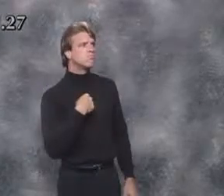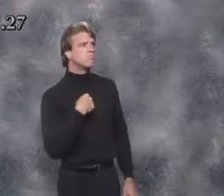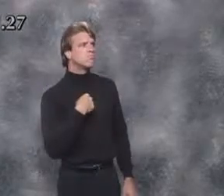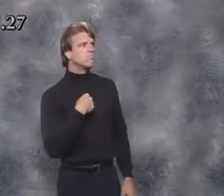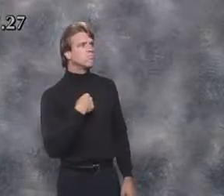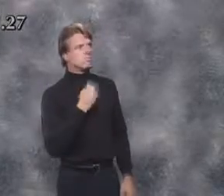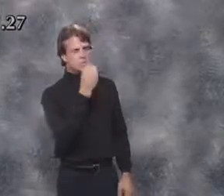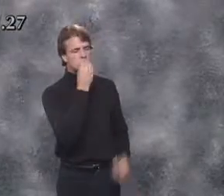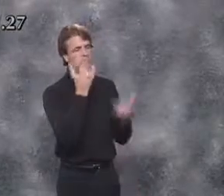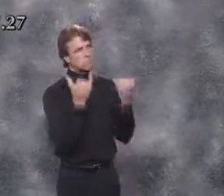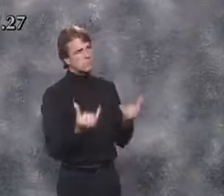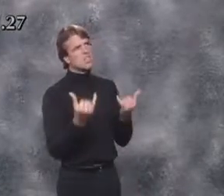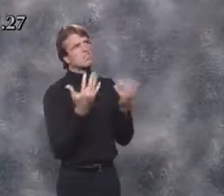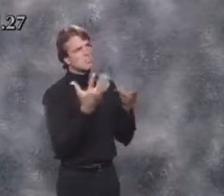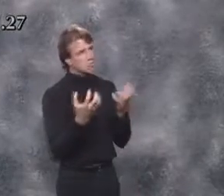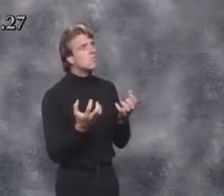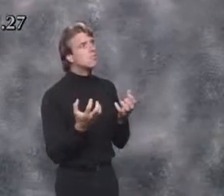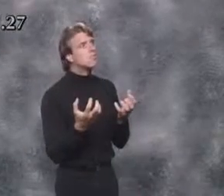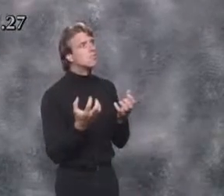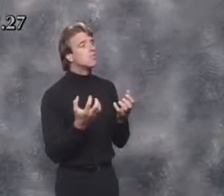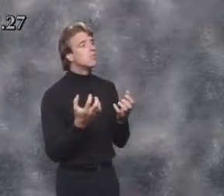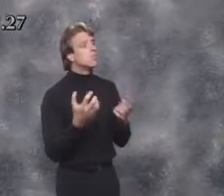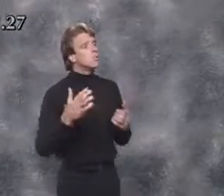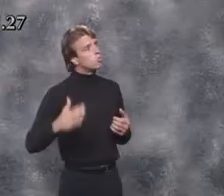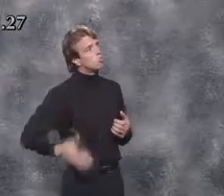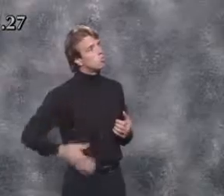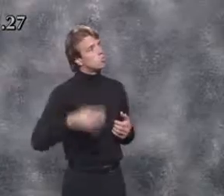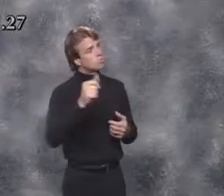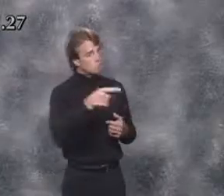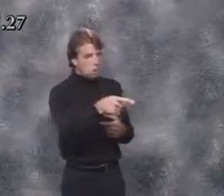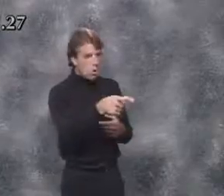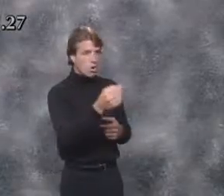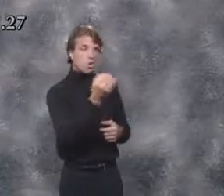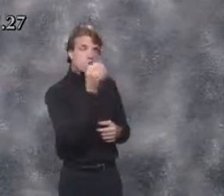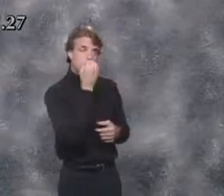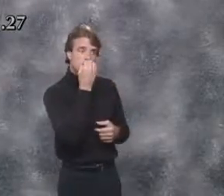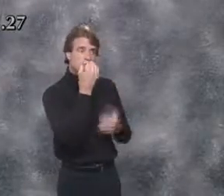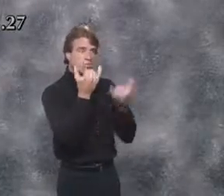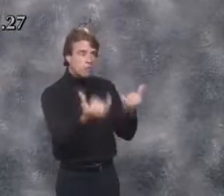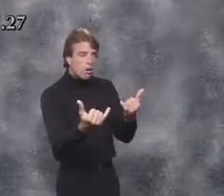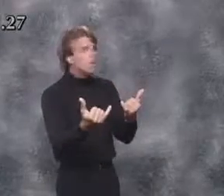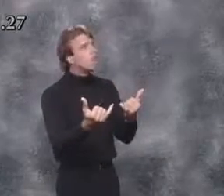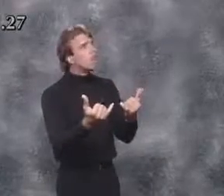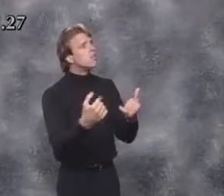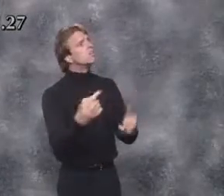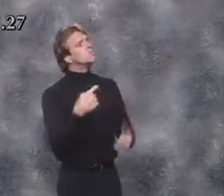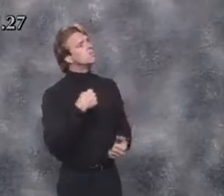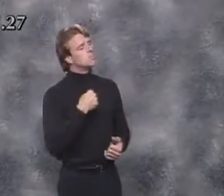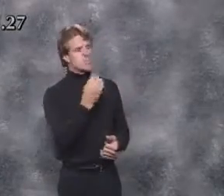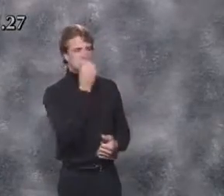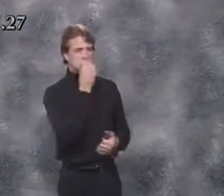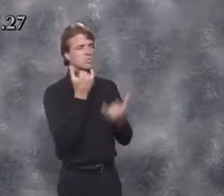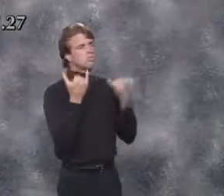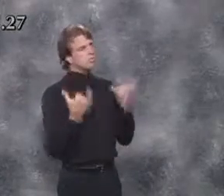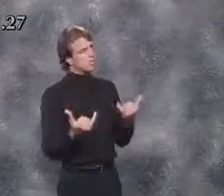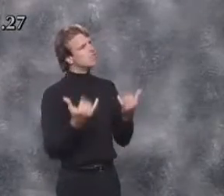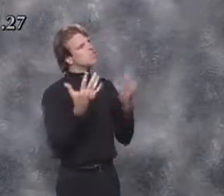hungry. I want to eat now. The dog's eating. I want to eat."